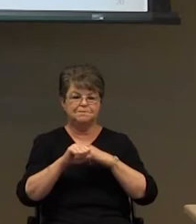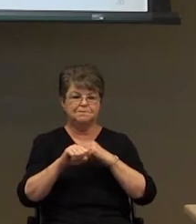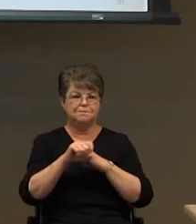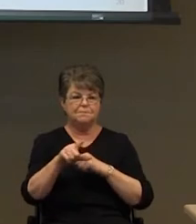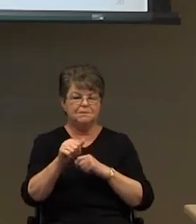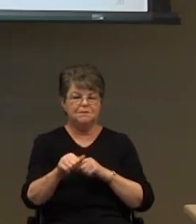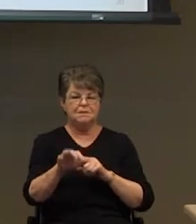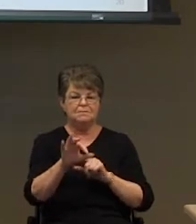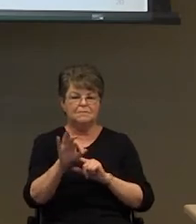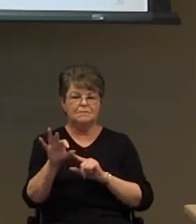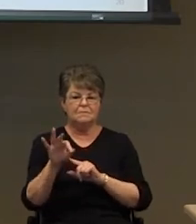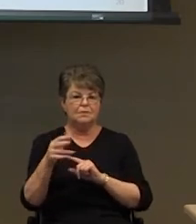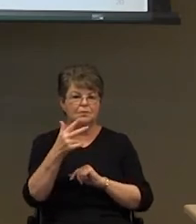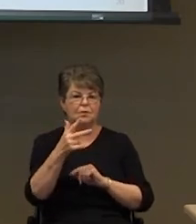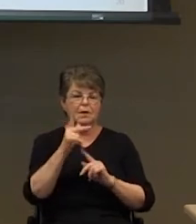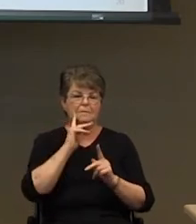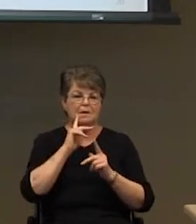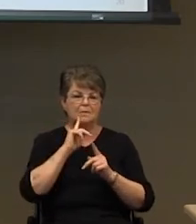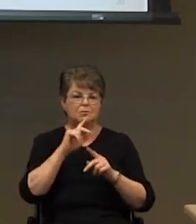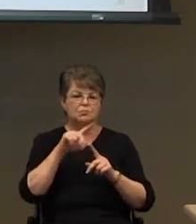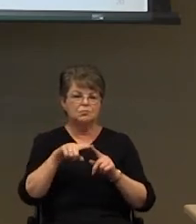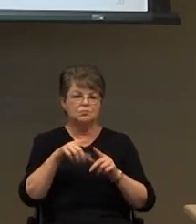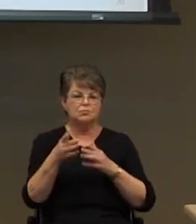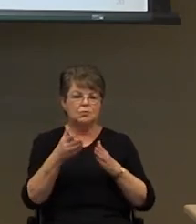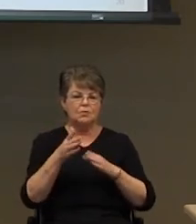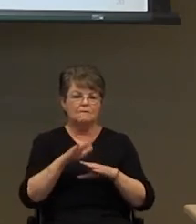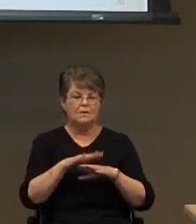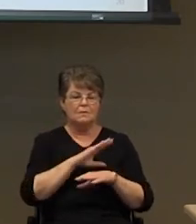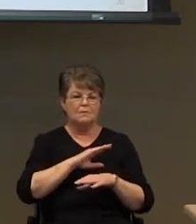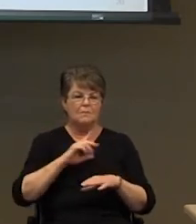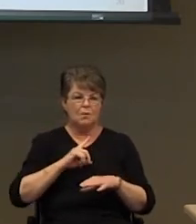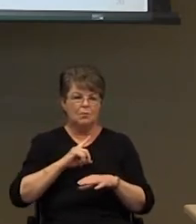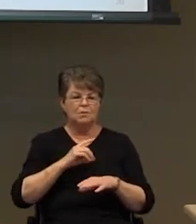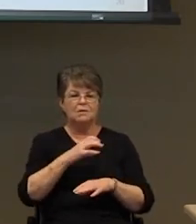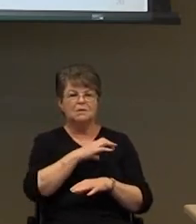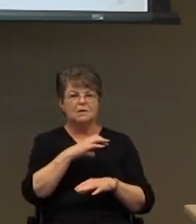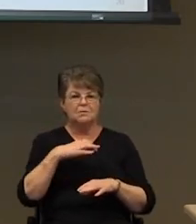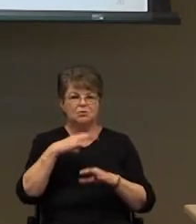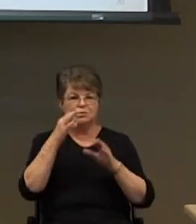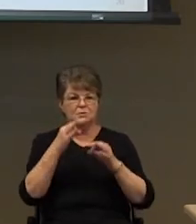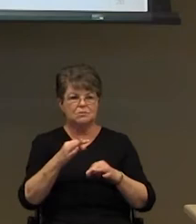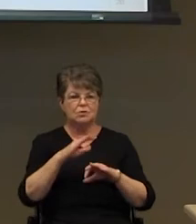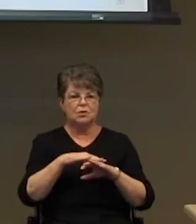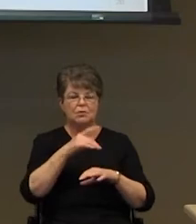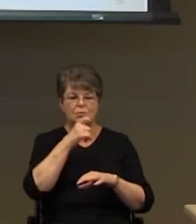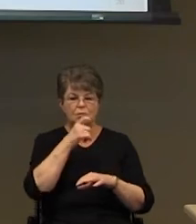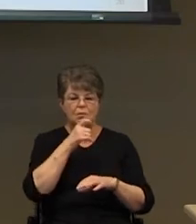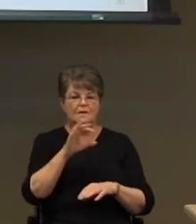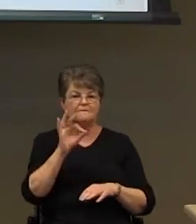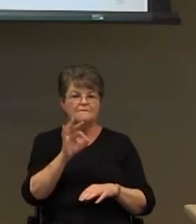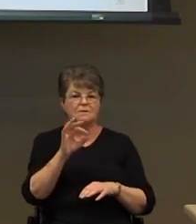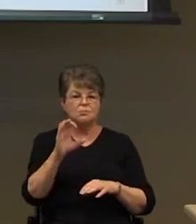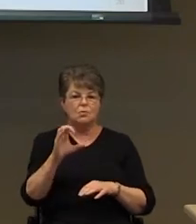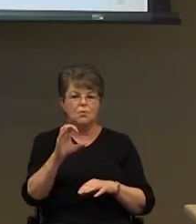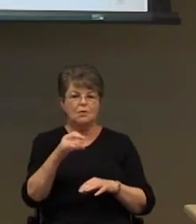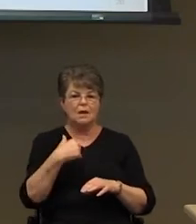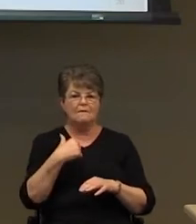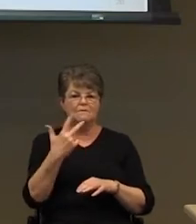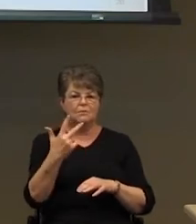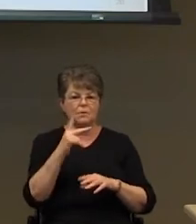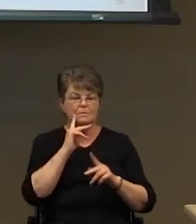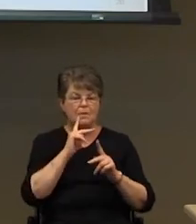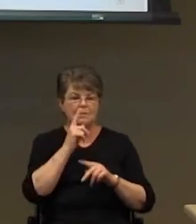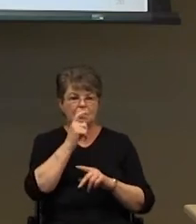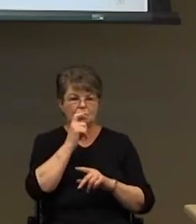nominate 3 people to serve on the board. And it's the commission's decision who that is. The fiscal court would have 3 people who